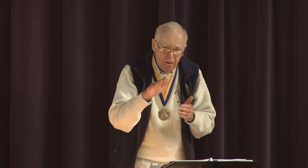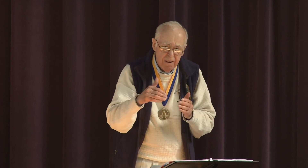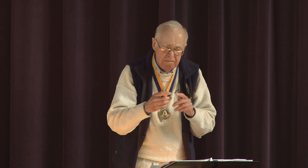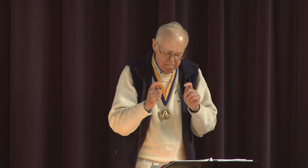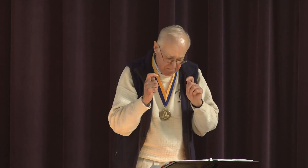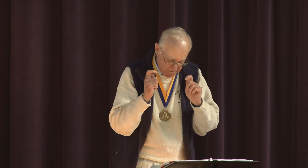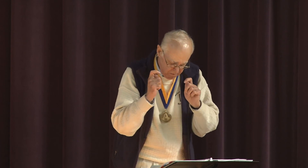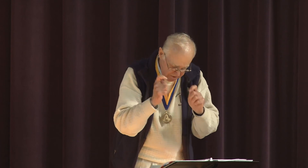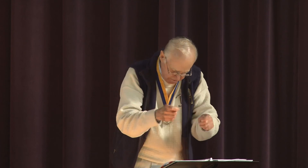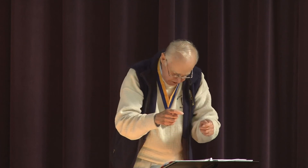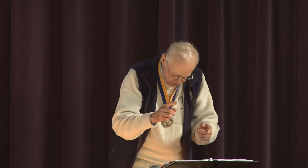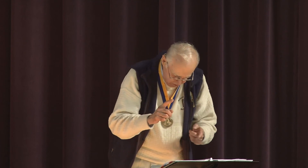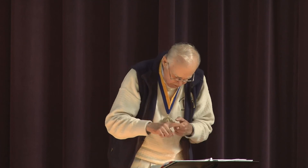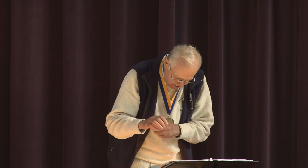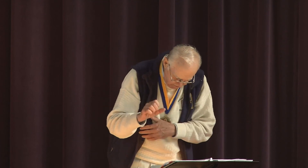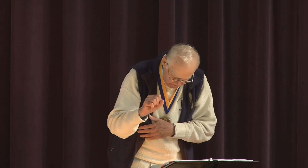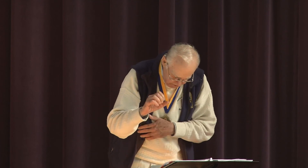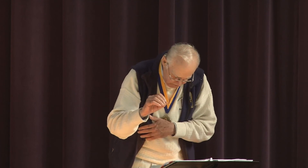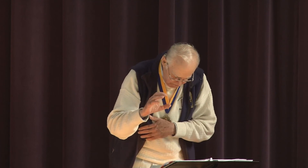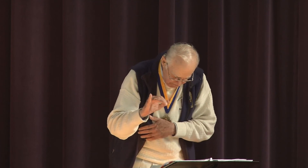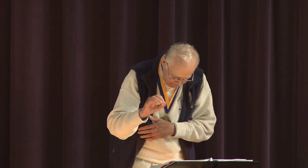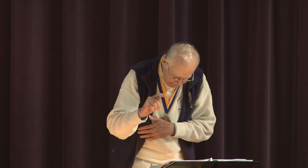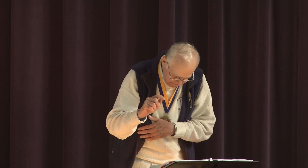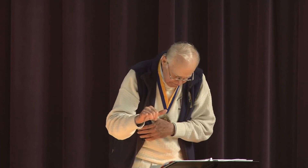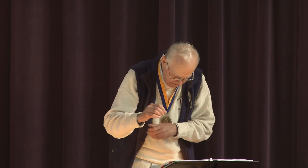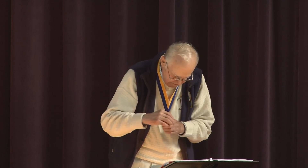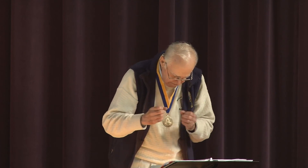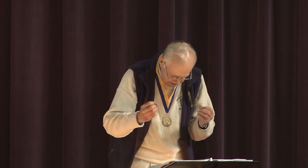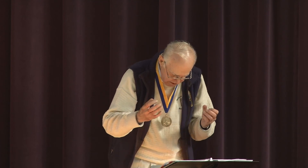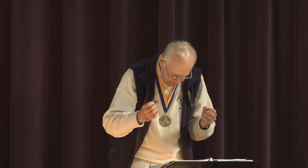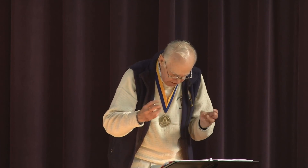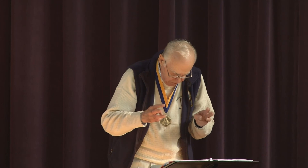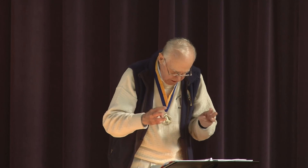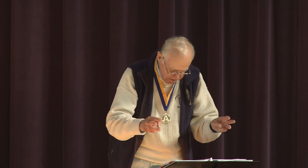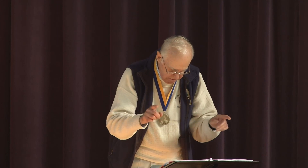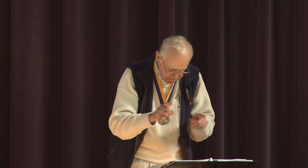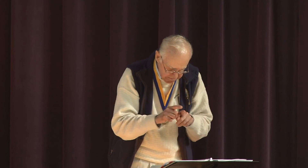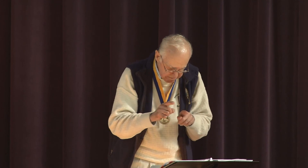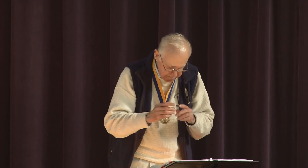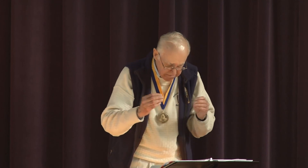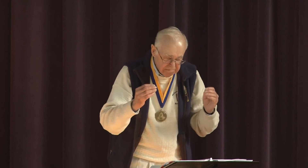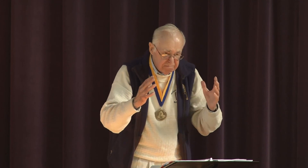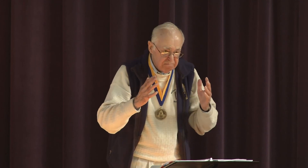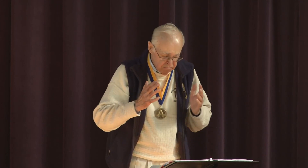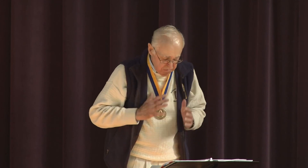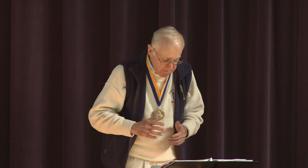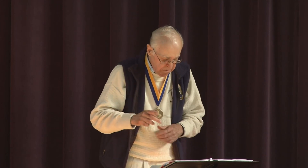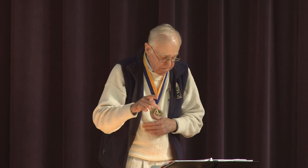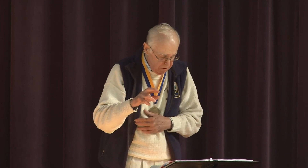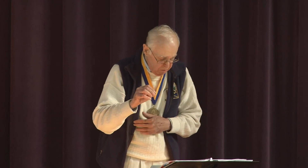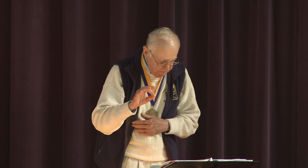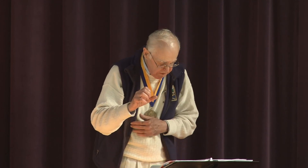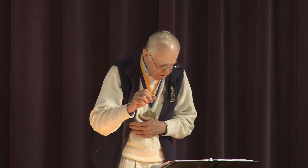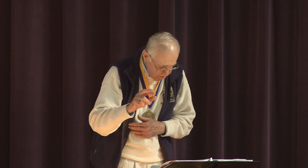I believe that we all contribute to this country in so very many ways,